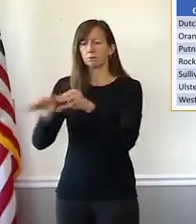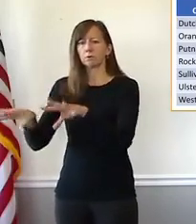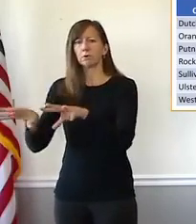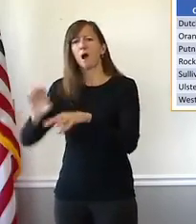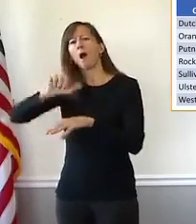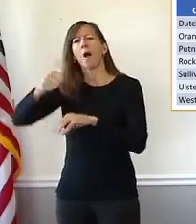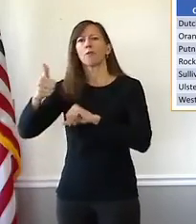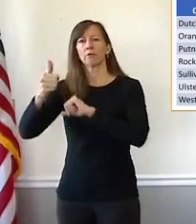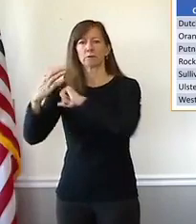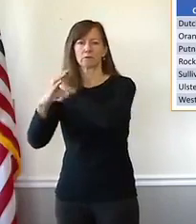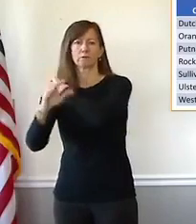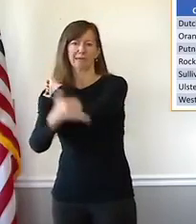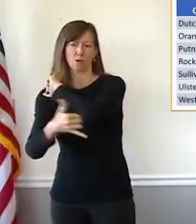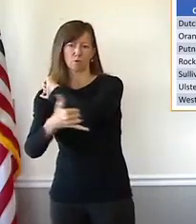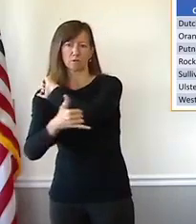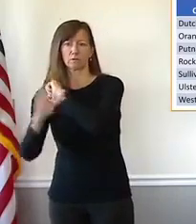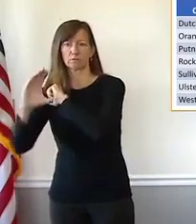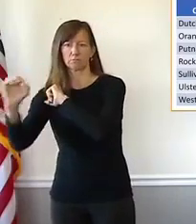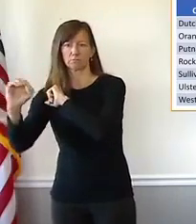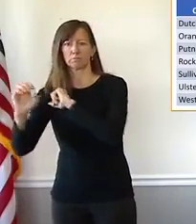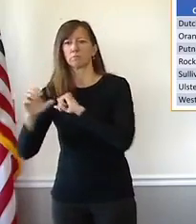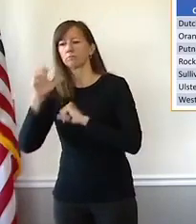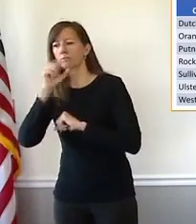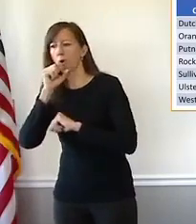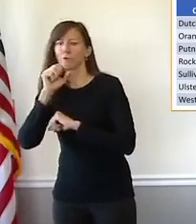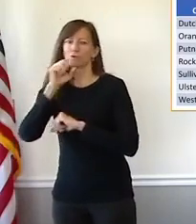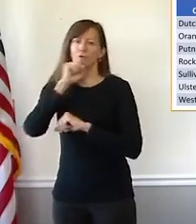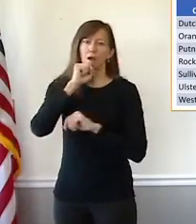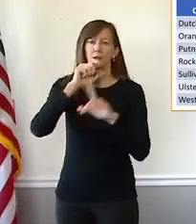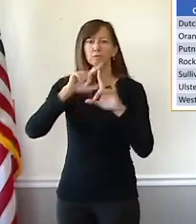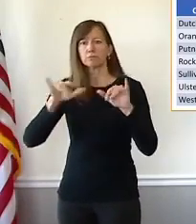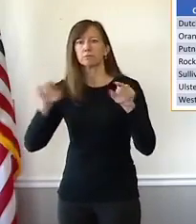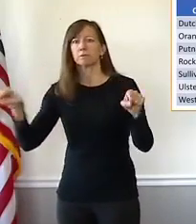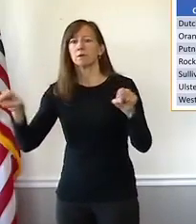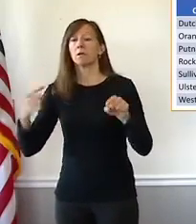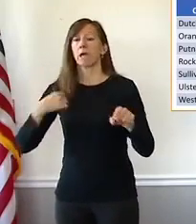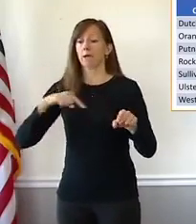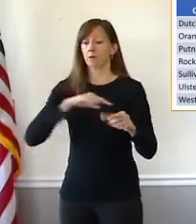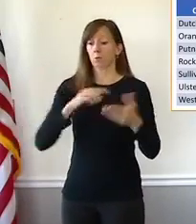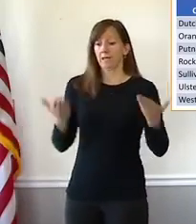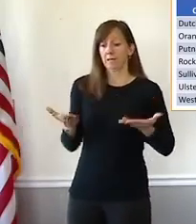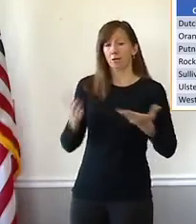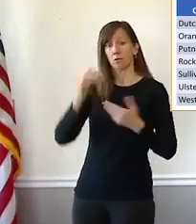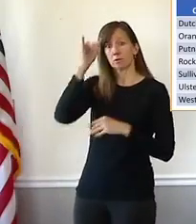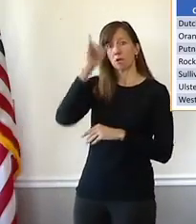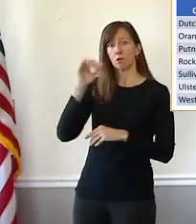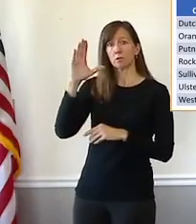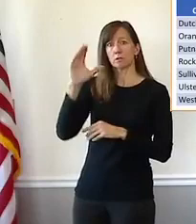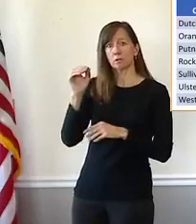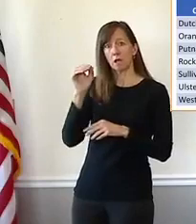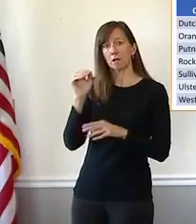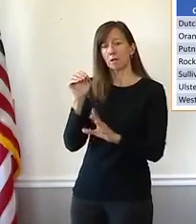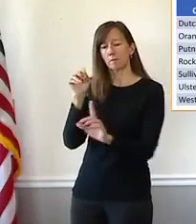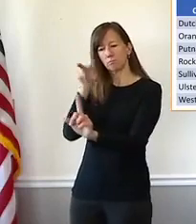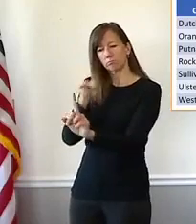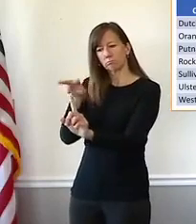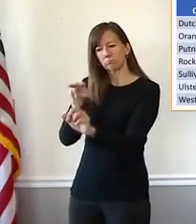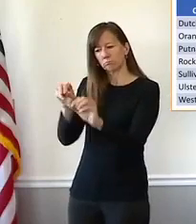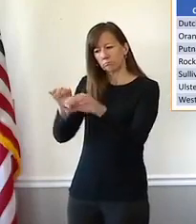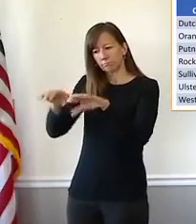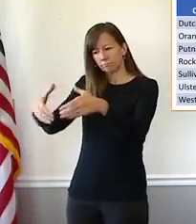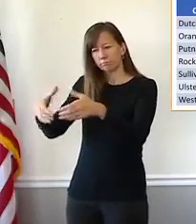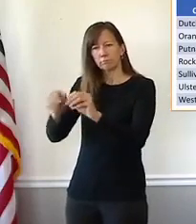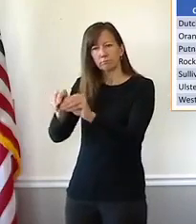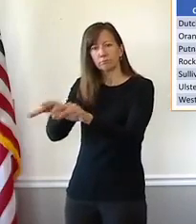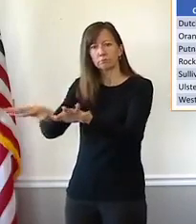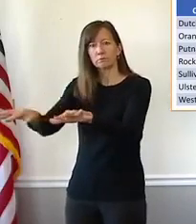been, as I just said, been monitoring several clusters here in Dutchess County. We really want to encourage